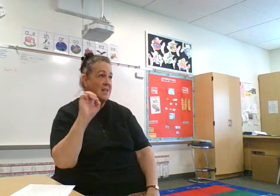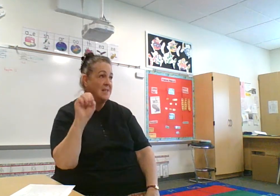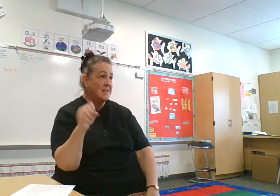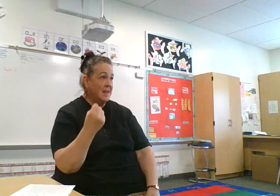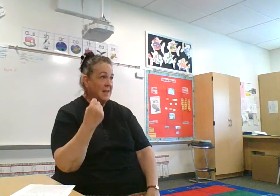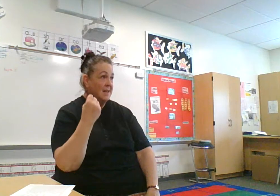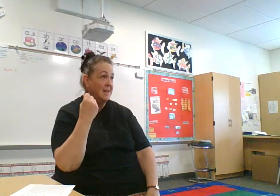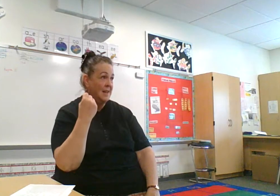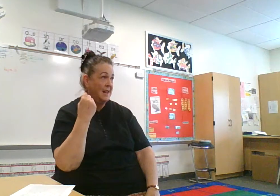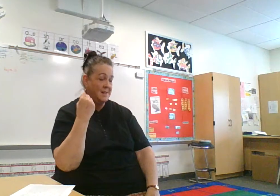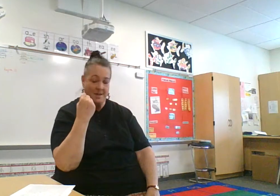she's late.